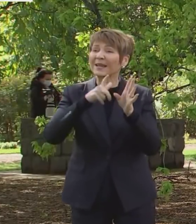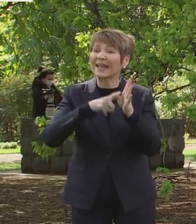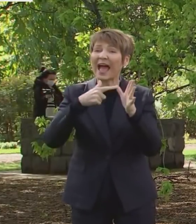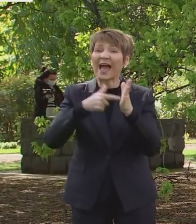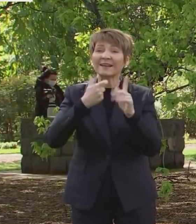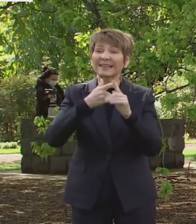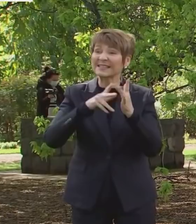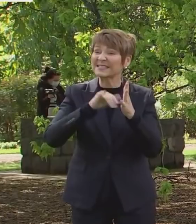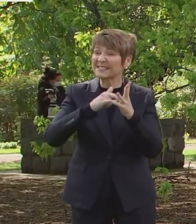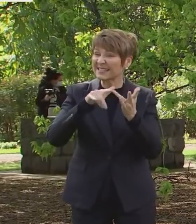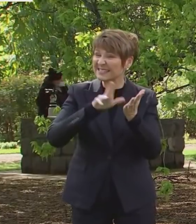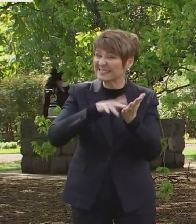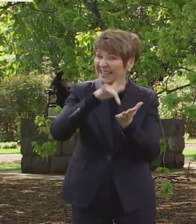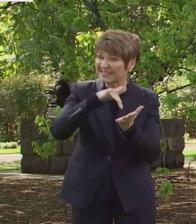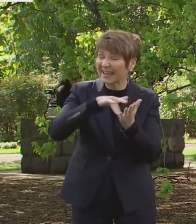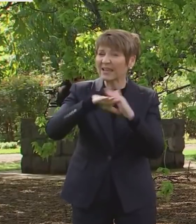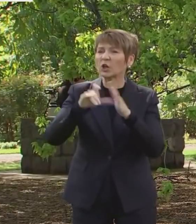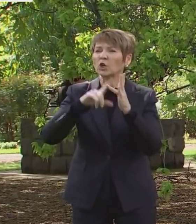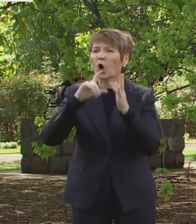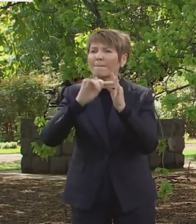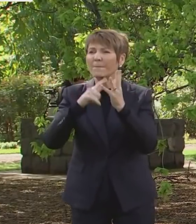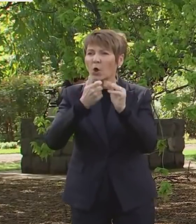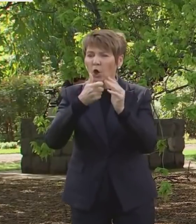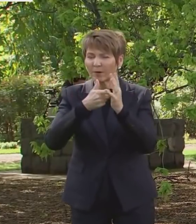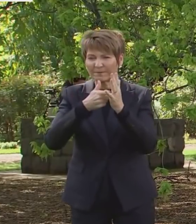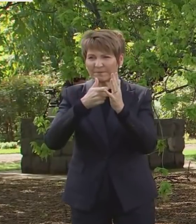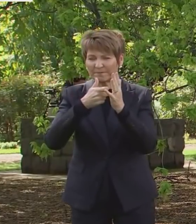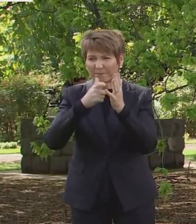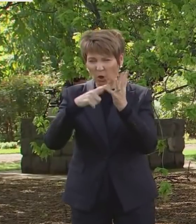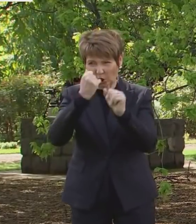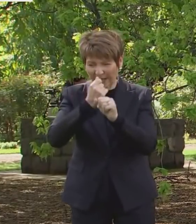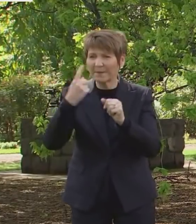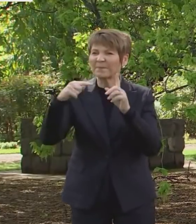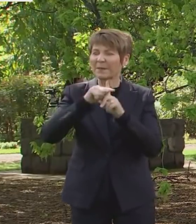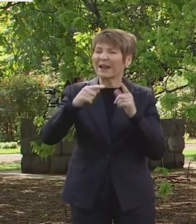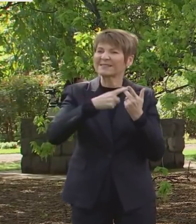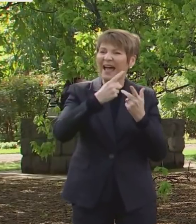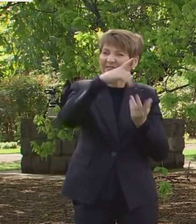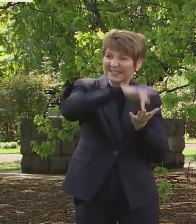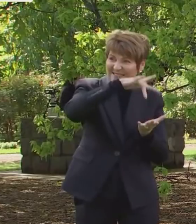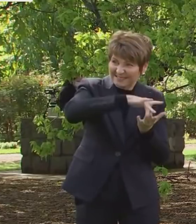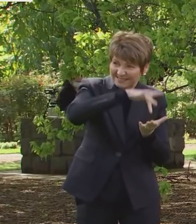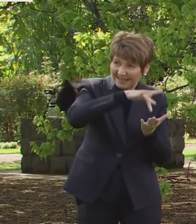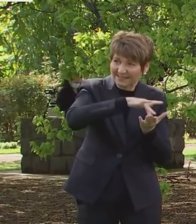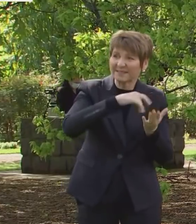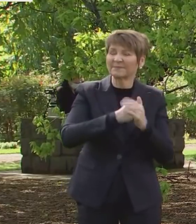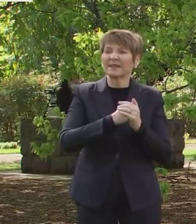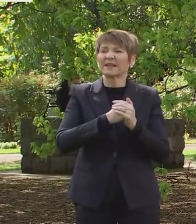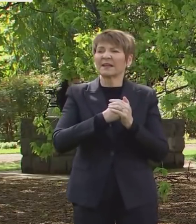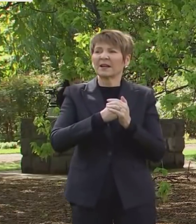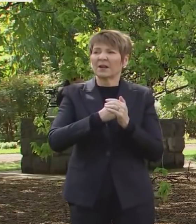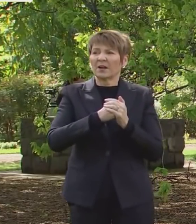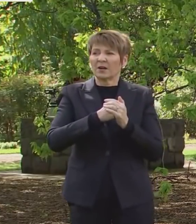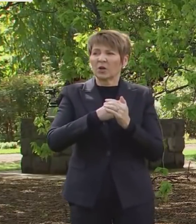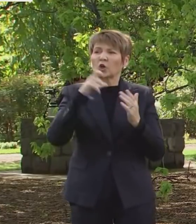Coburg, and Craigieburn Central, and 3 sites which are usually closed on weekends are